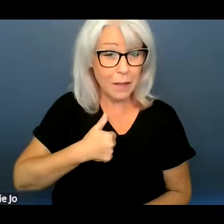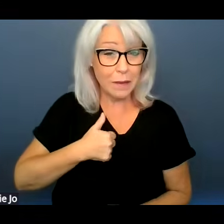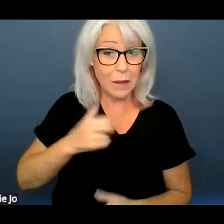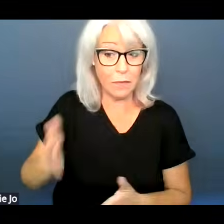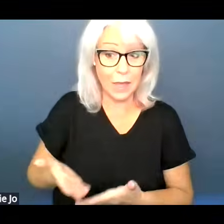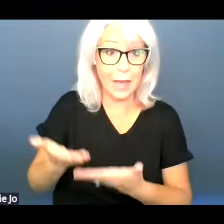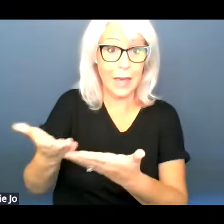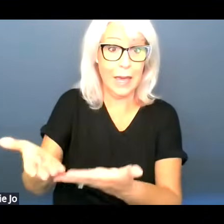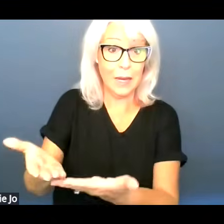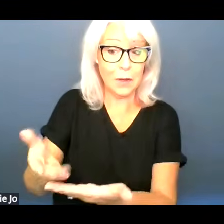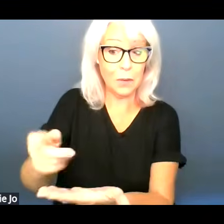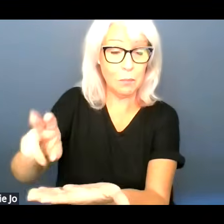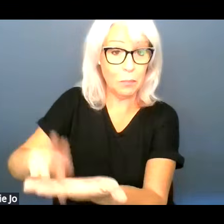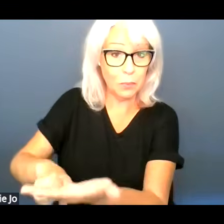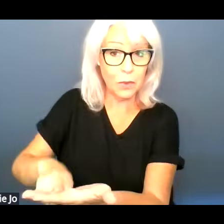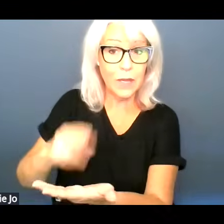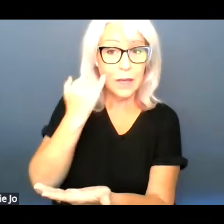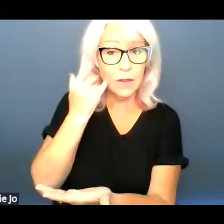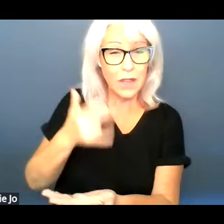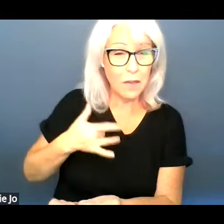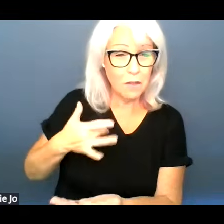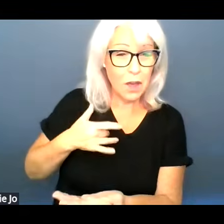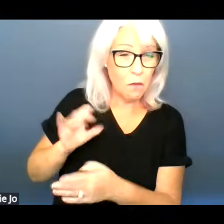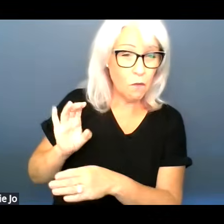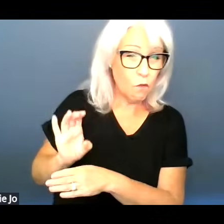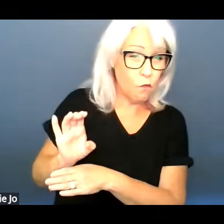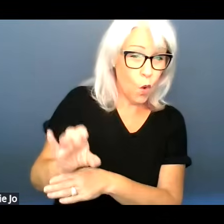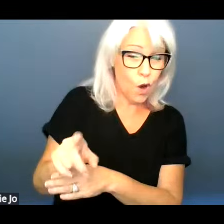clipboard, and if they felt coerced into signing.